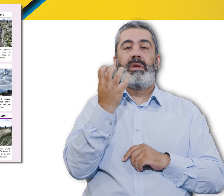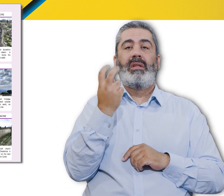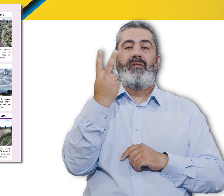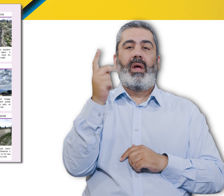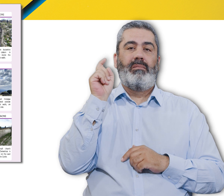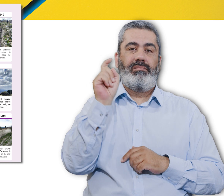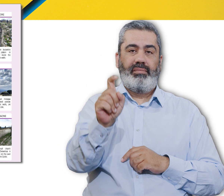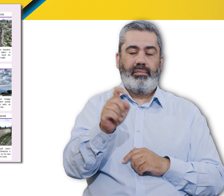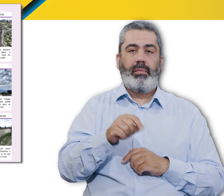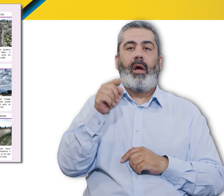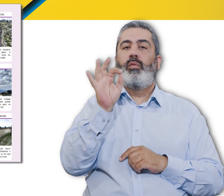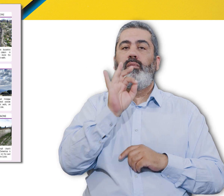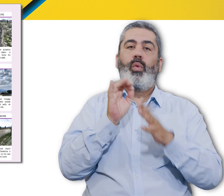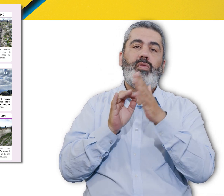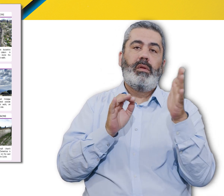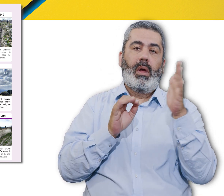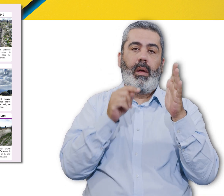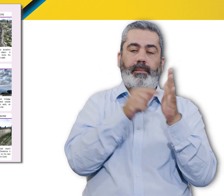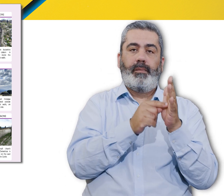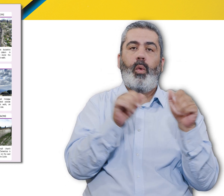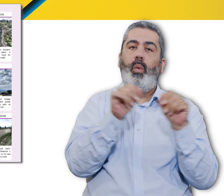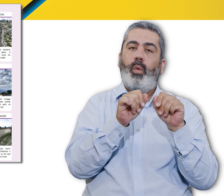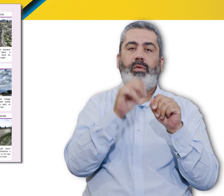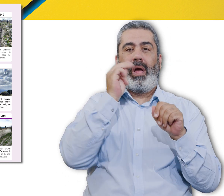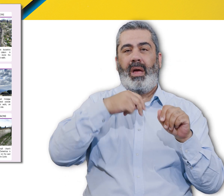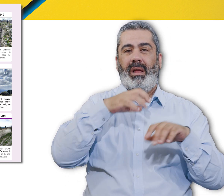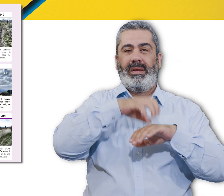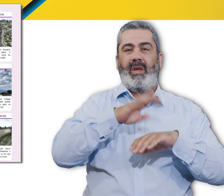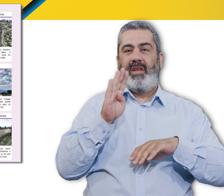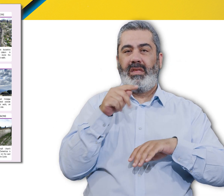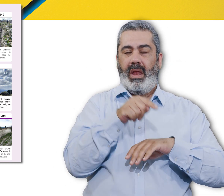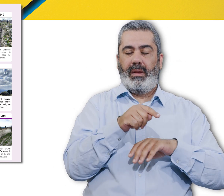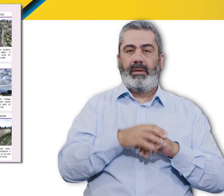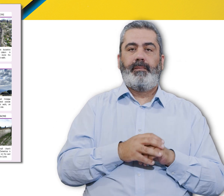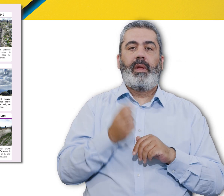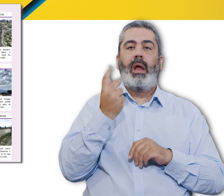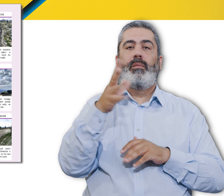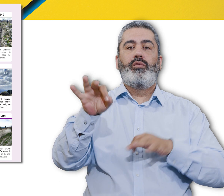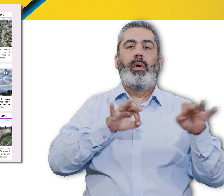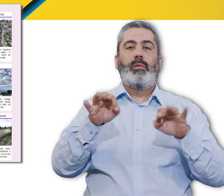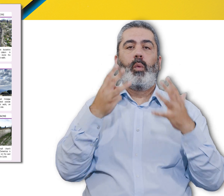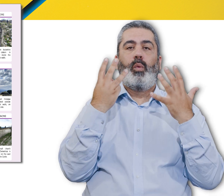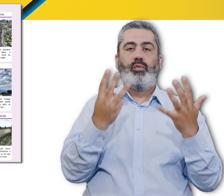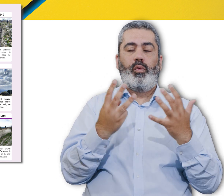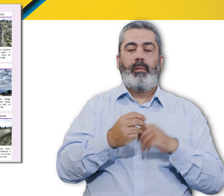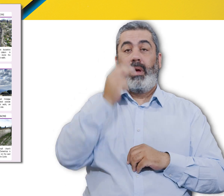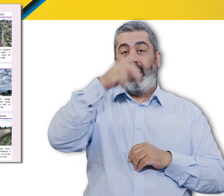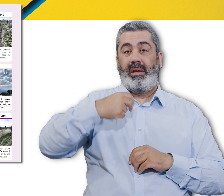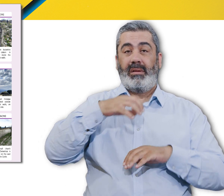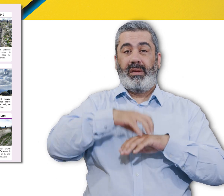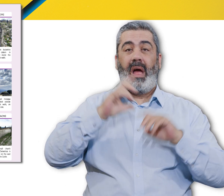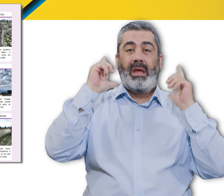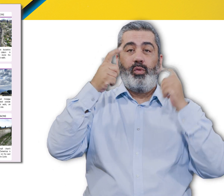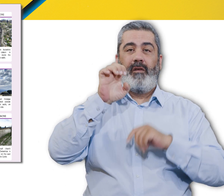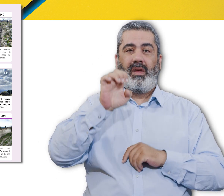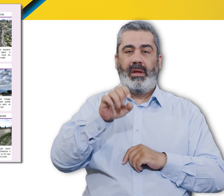Castle Quarter. St. Nicholas Church. 7 on the map number 47, situated close to Vlahana Church